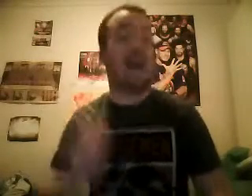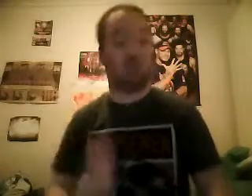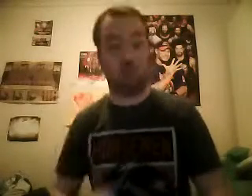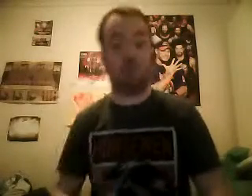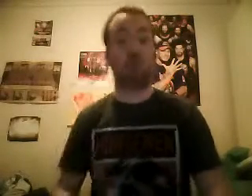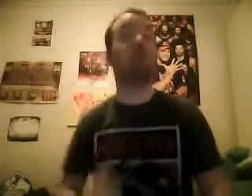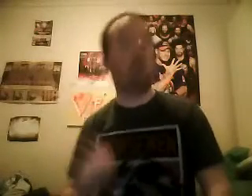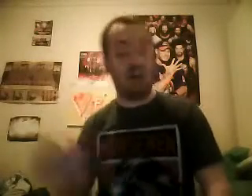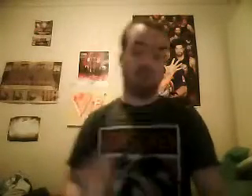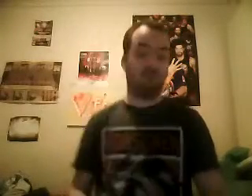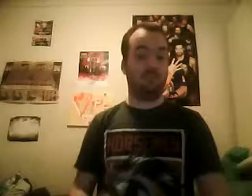trashed Charlotte.